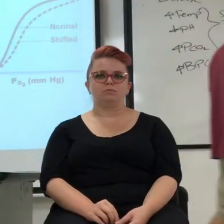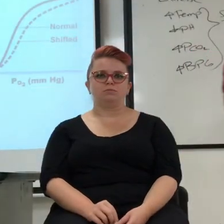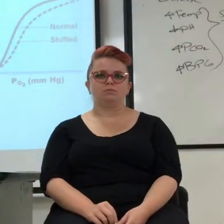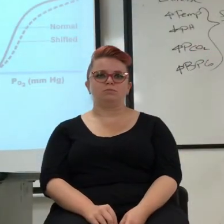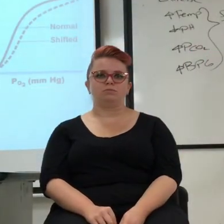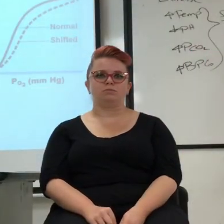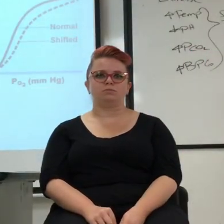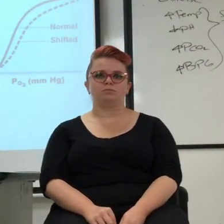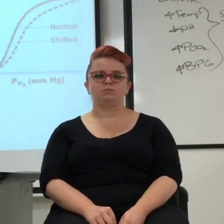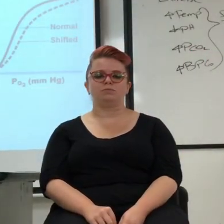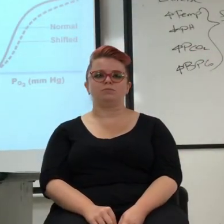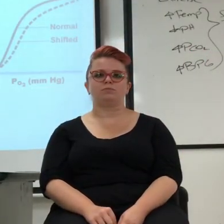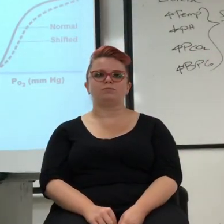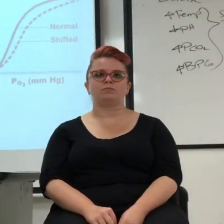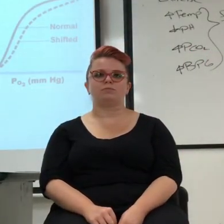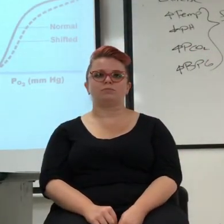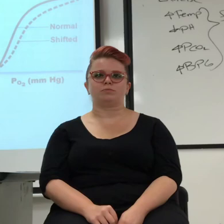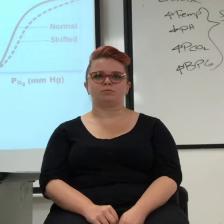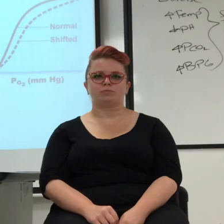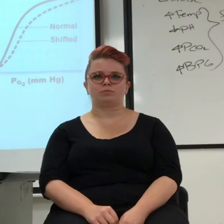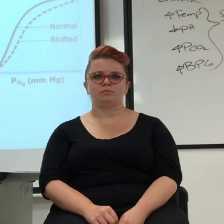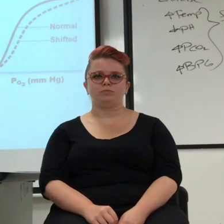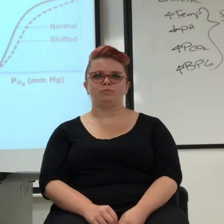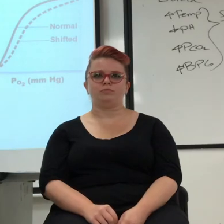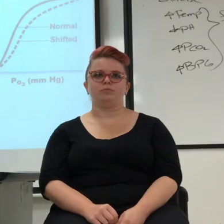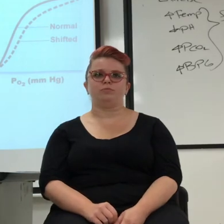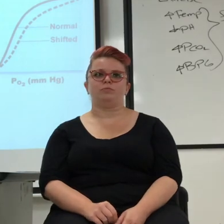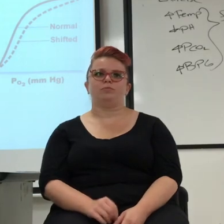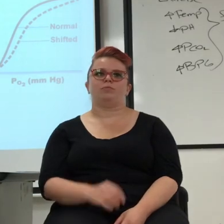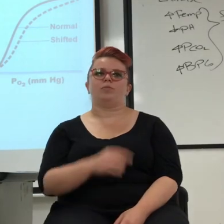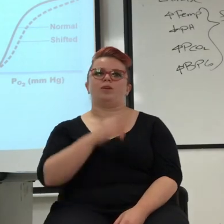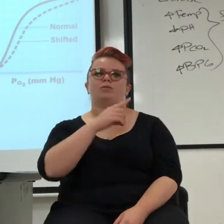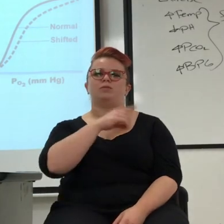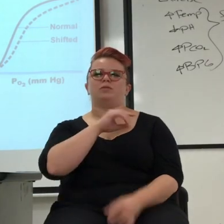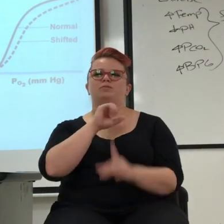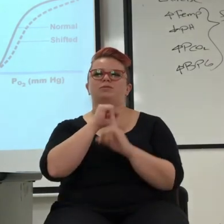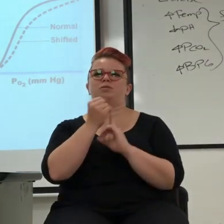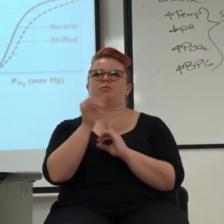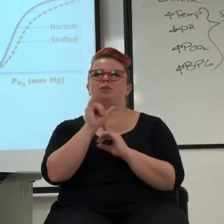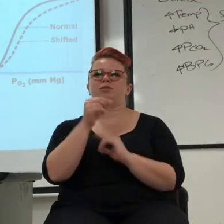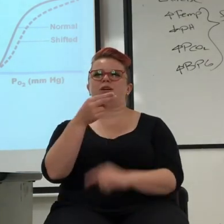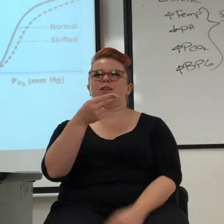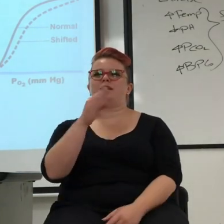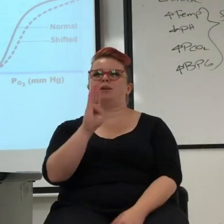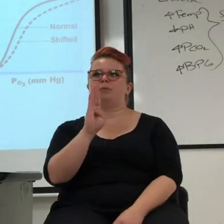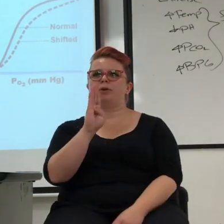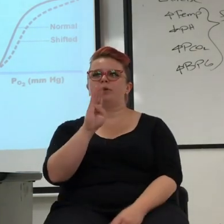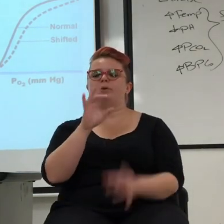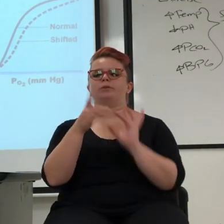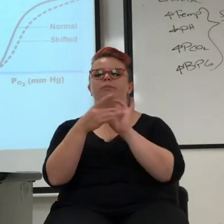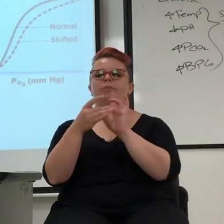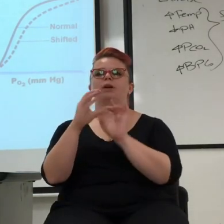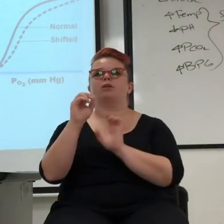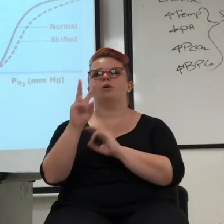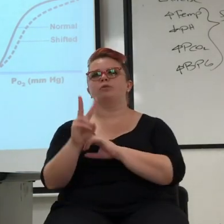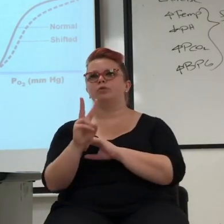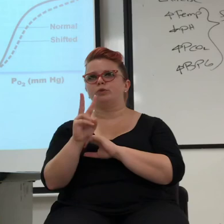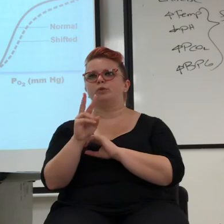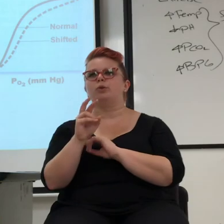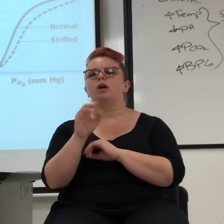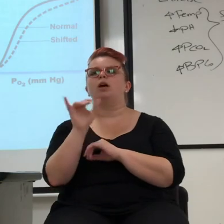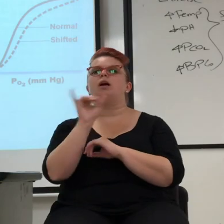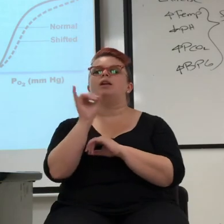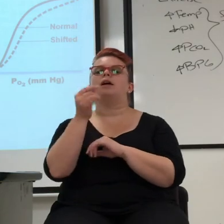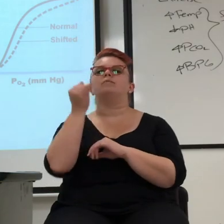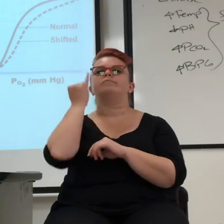So the analogy is given, this is hemoglobin just binding O2. The analogy is given, like let's say the normal condition,